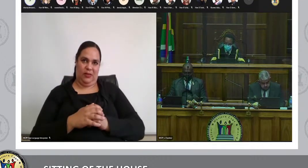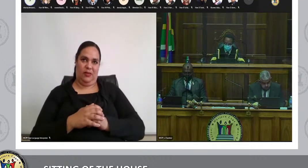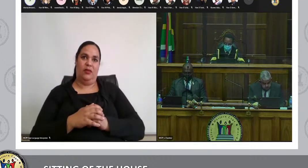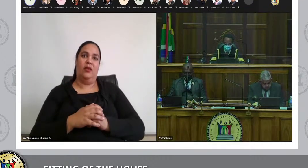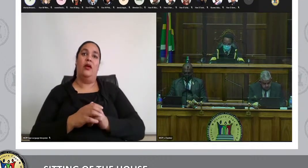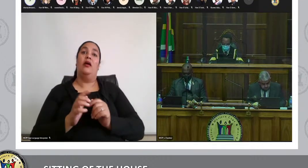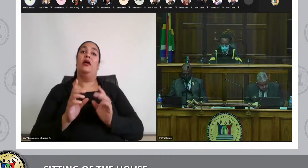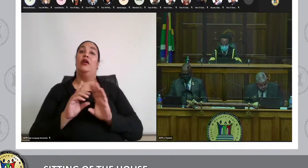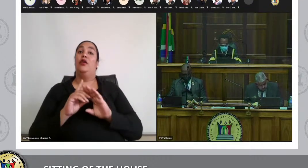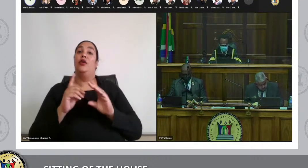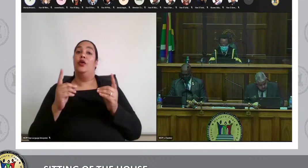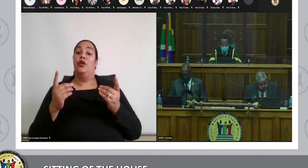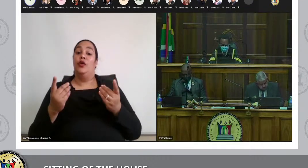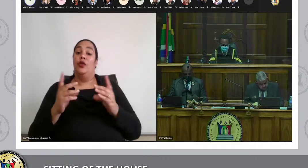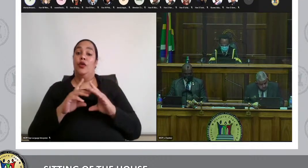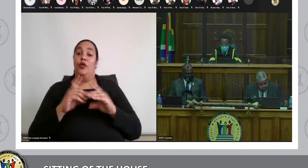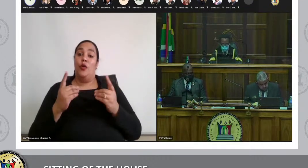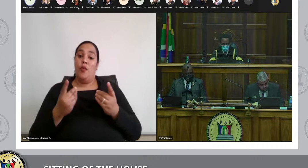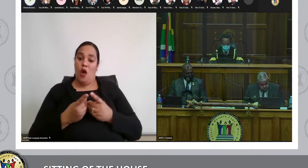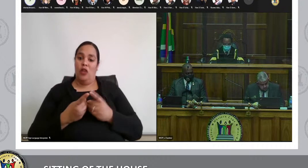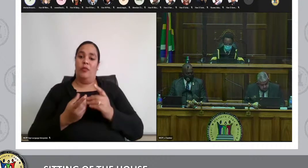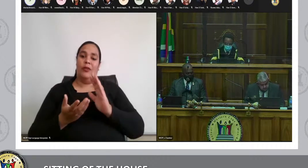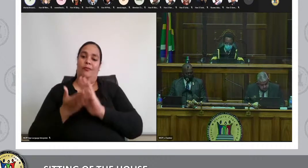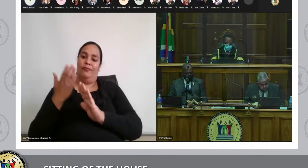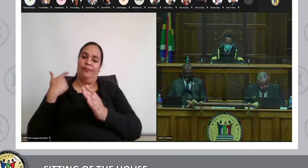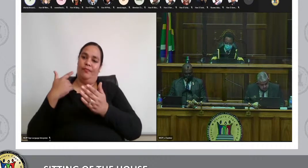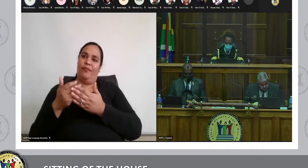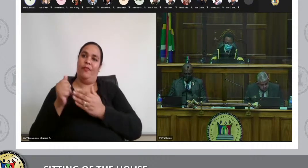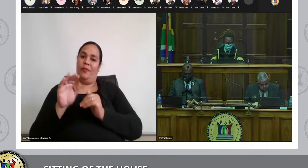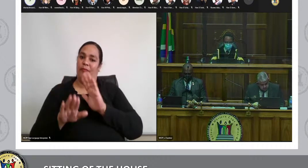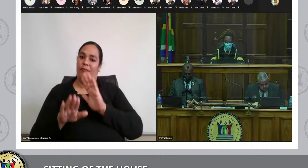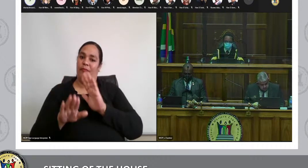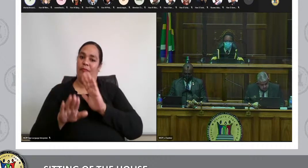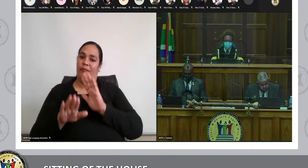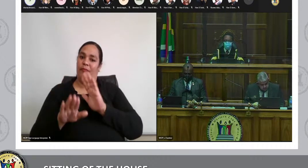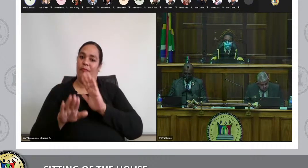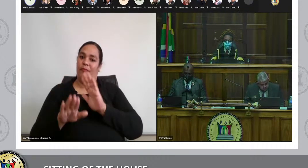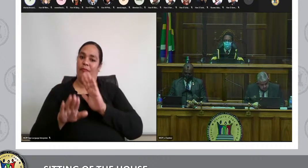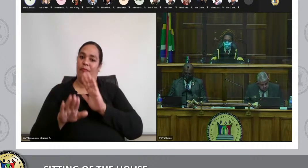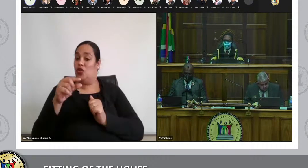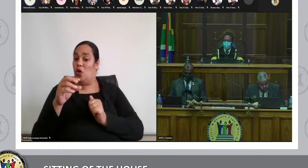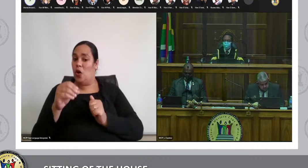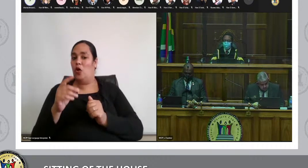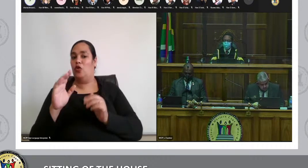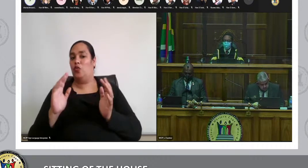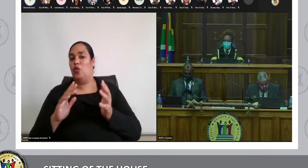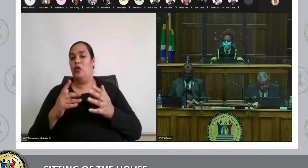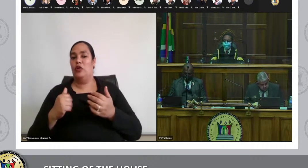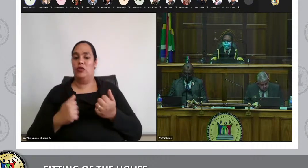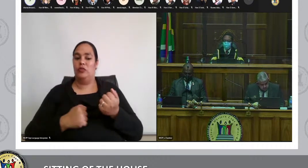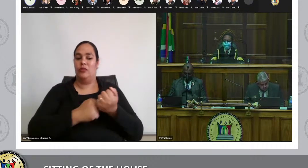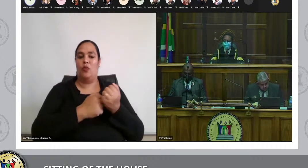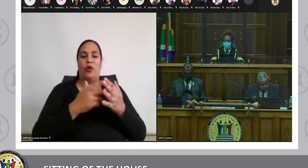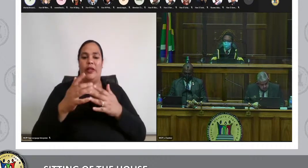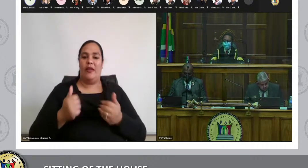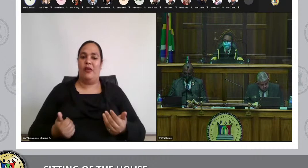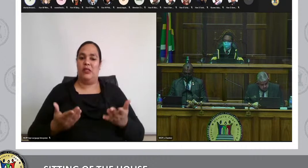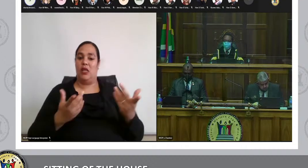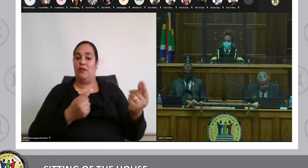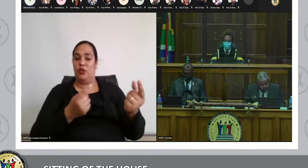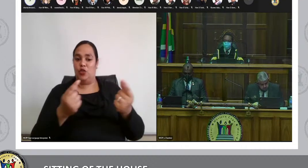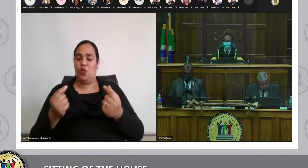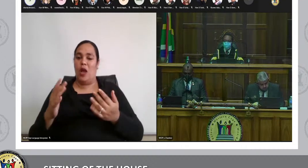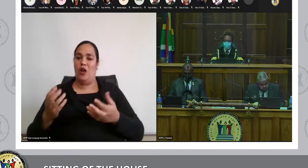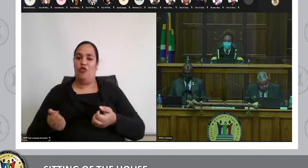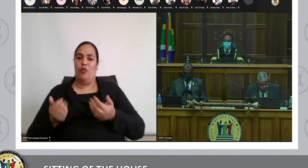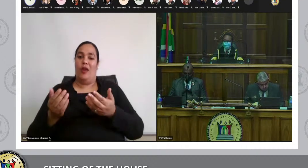The department has upscaled our footprint. We have partnered with NGOs to complement existing service delivery by